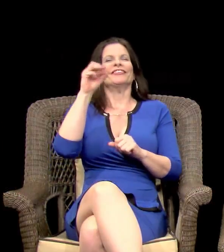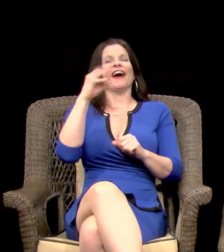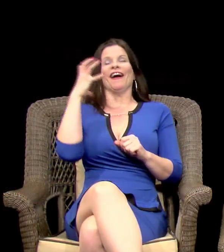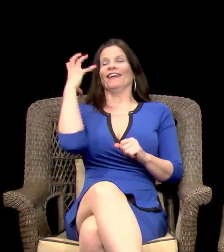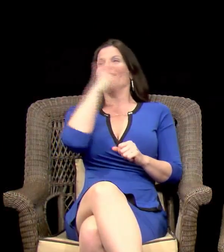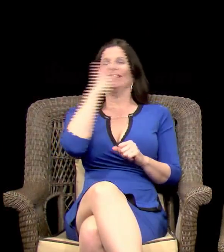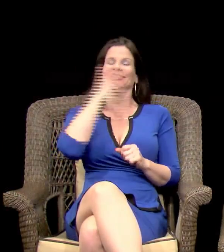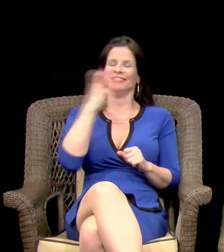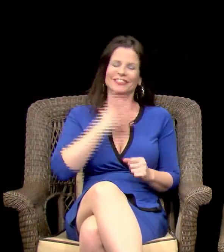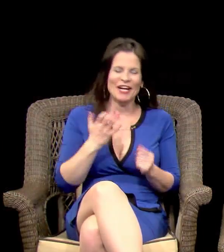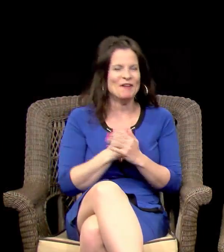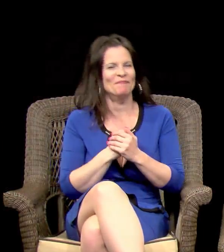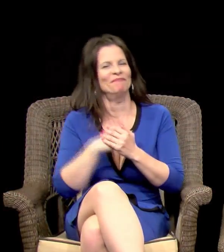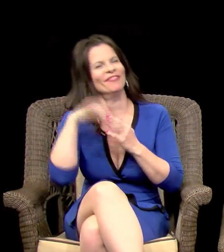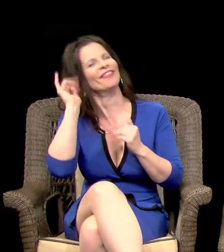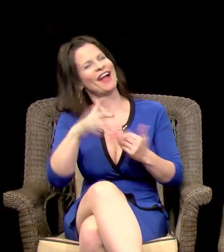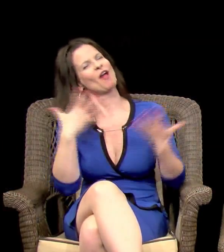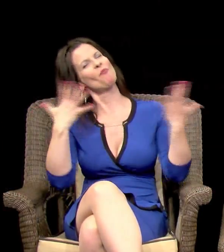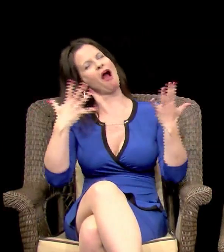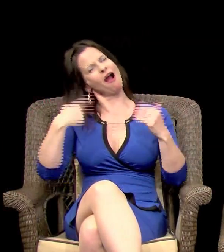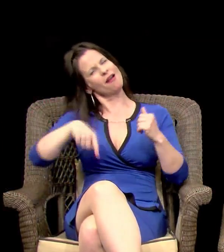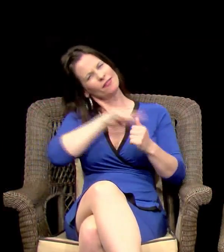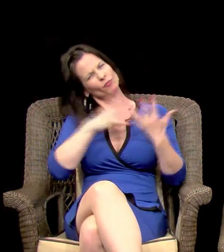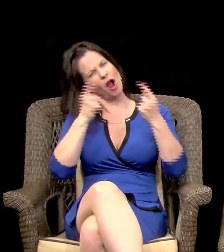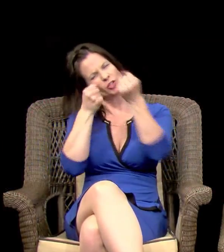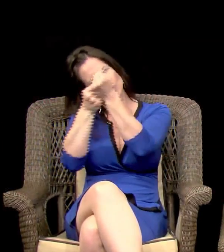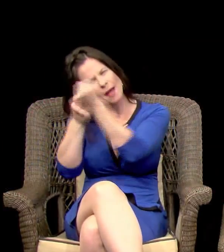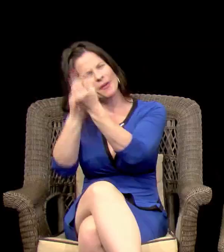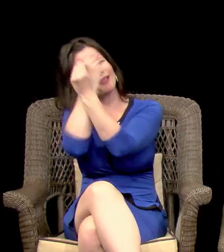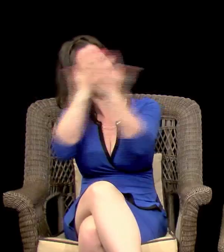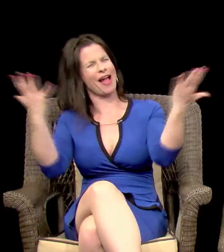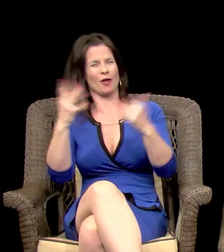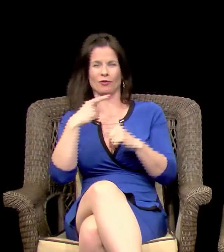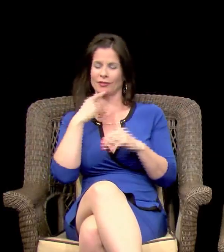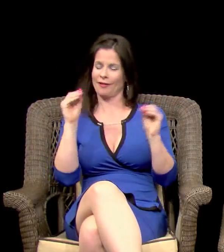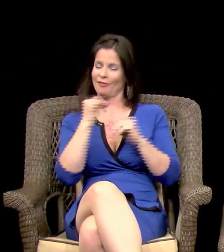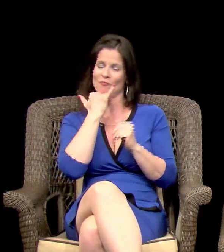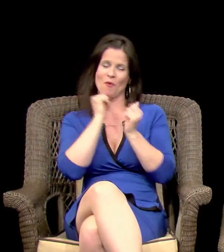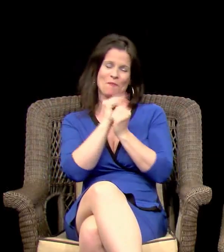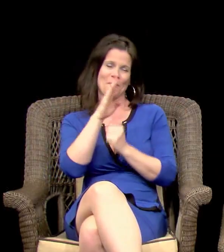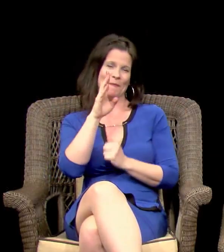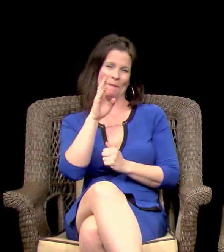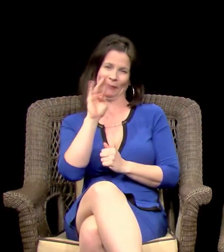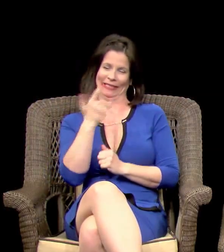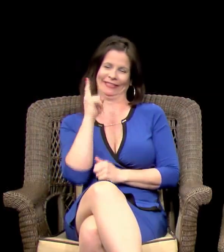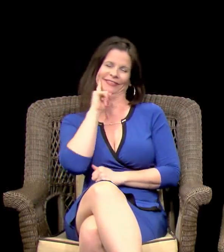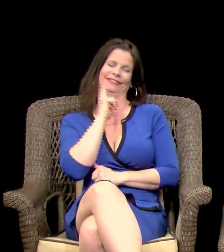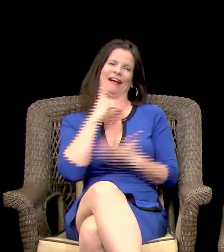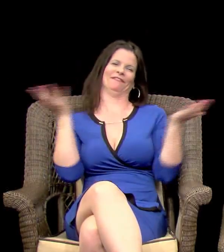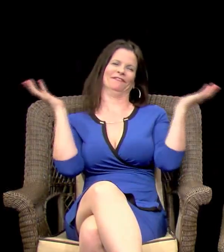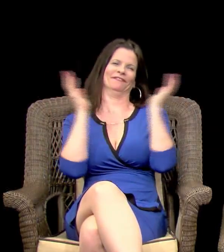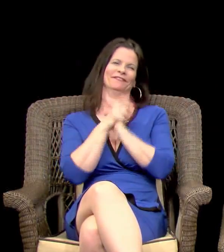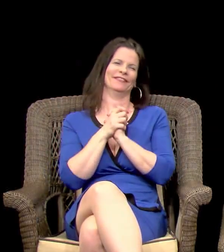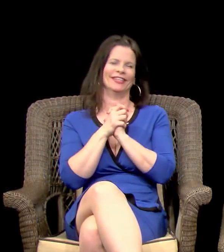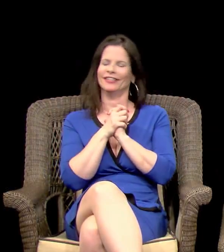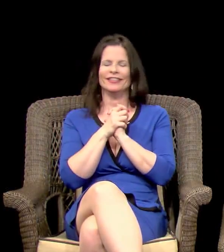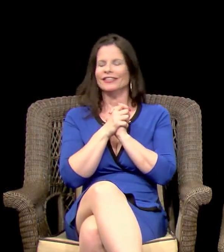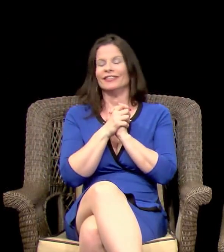There you go. So, wow. So that's why I wanted to support that movement, Why